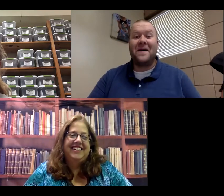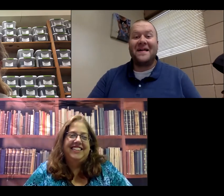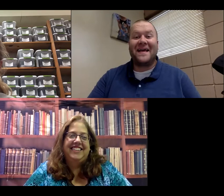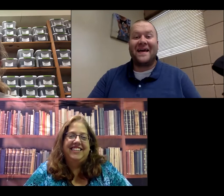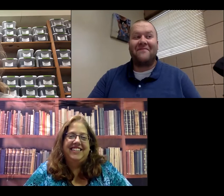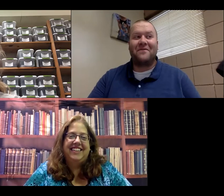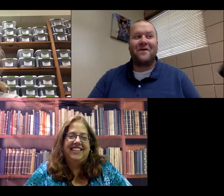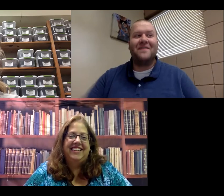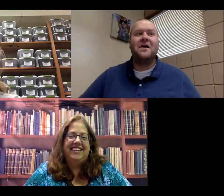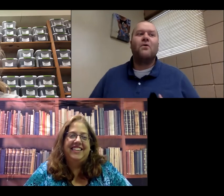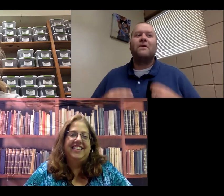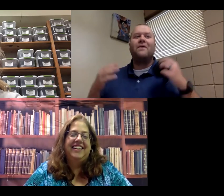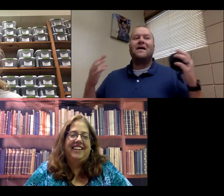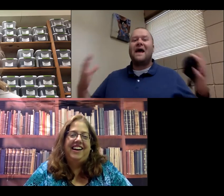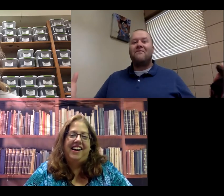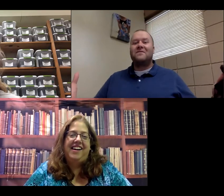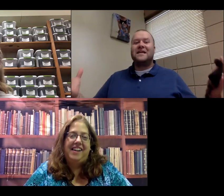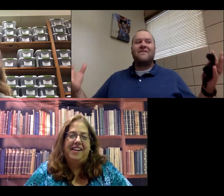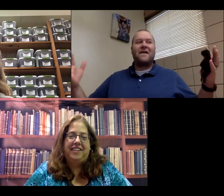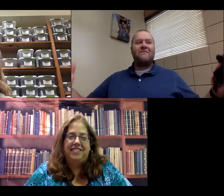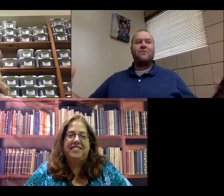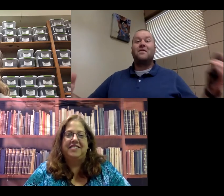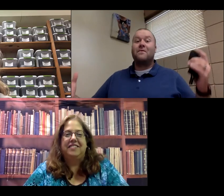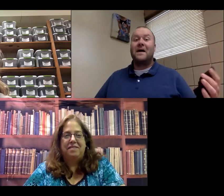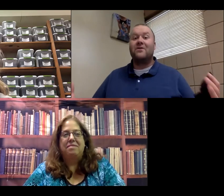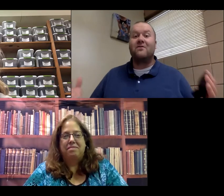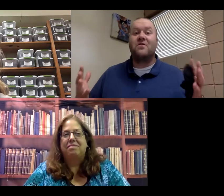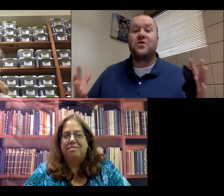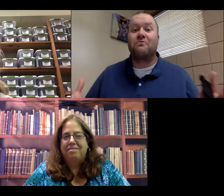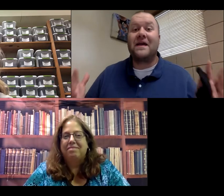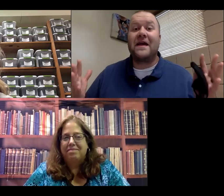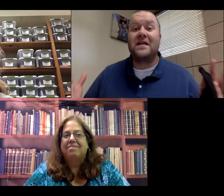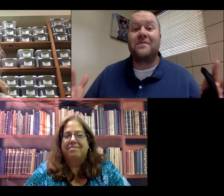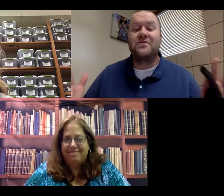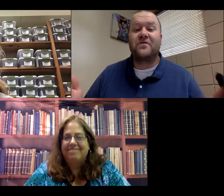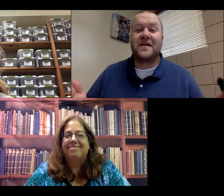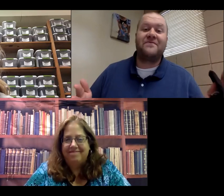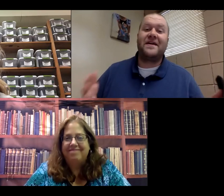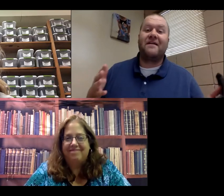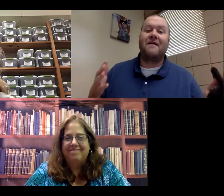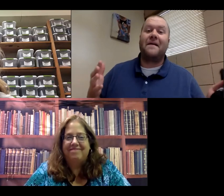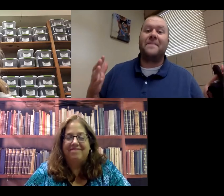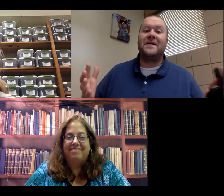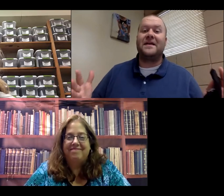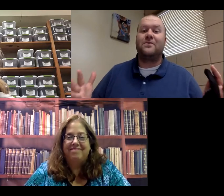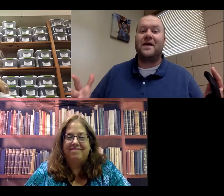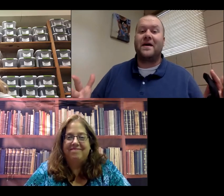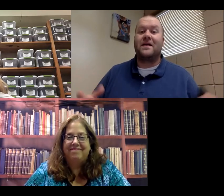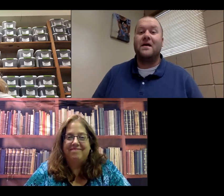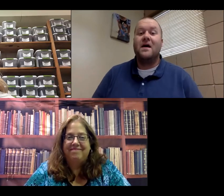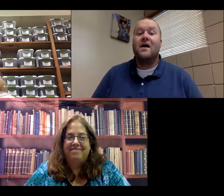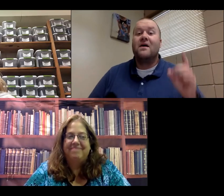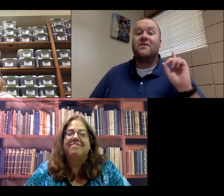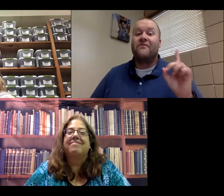Happy Monday, everyone. We want to give everyone a reminder of our three W's for safety here at Bendy